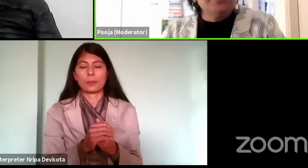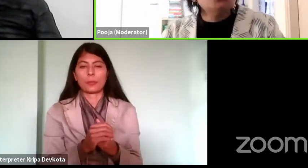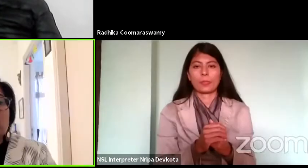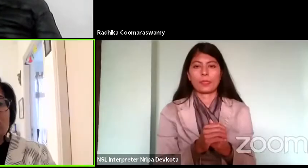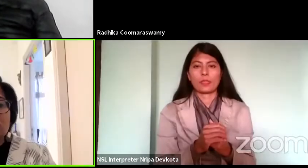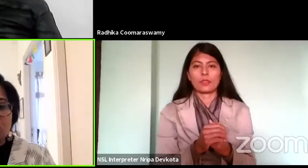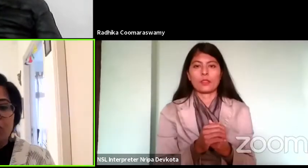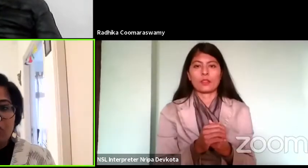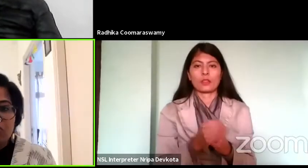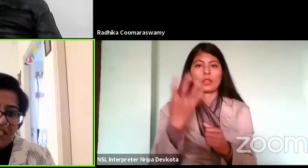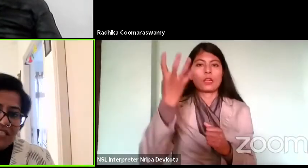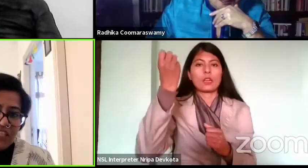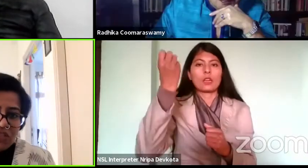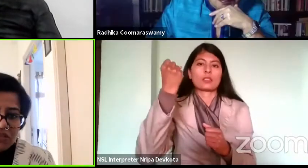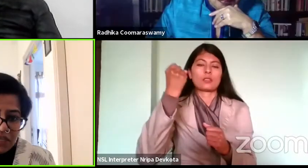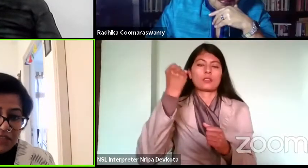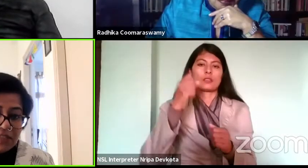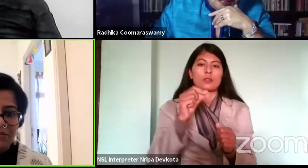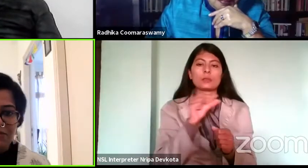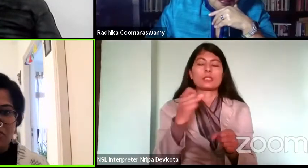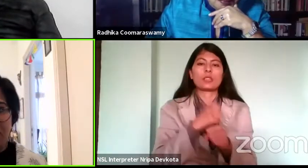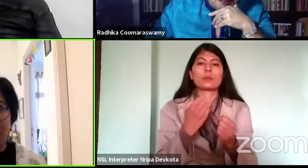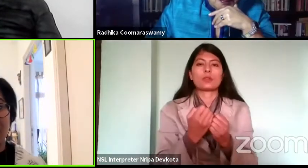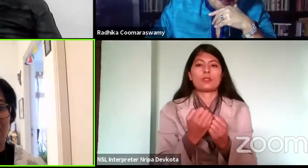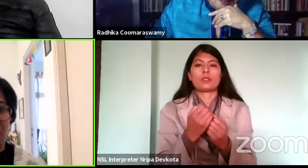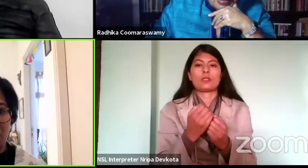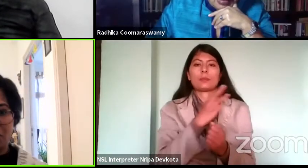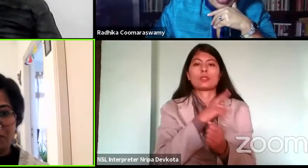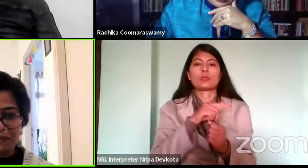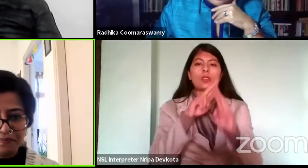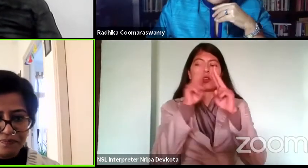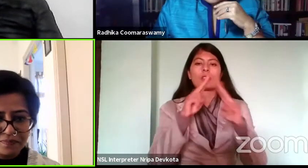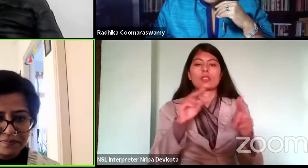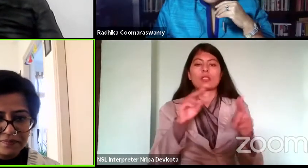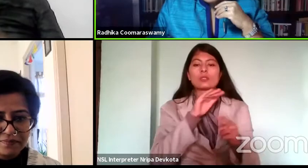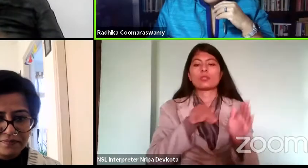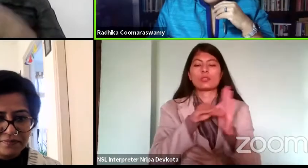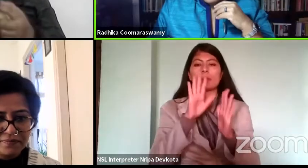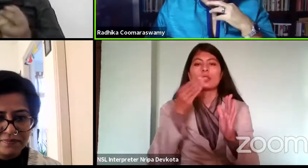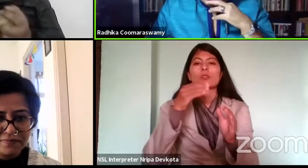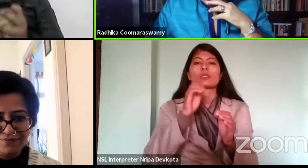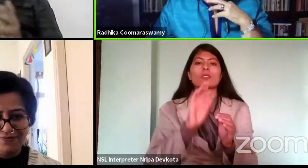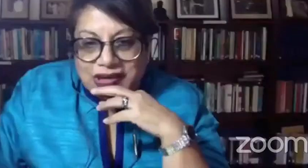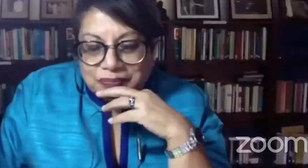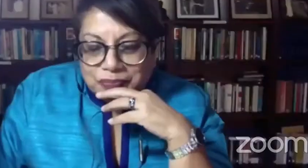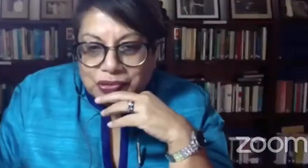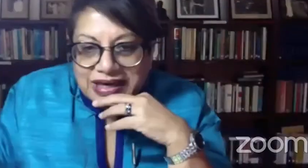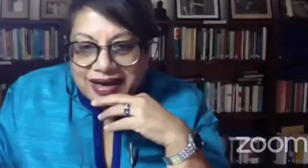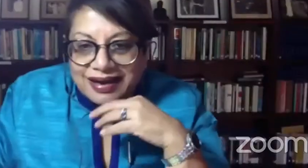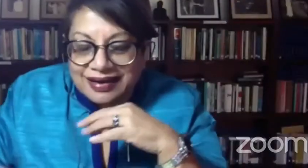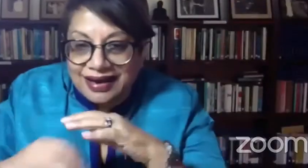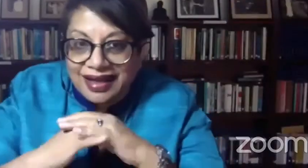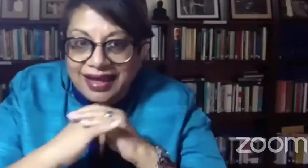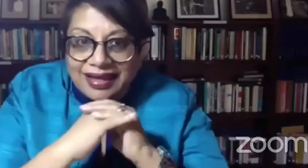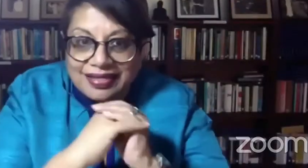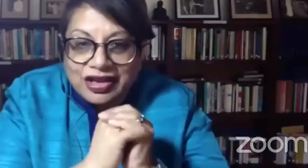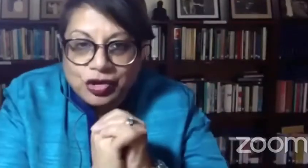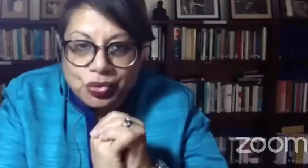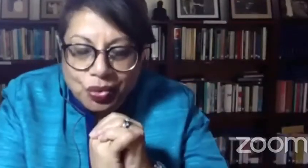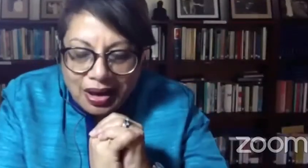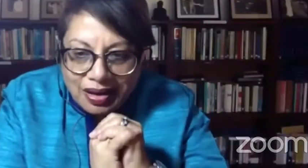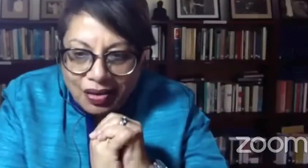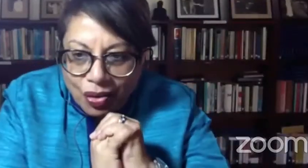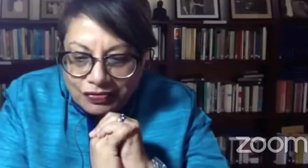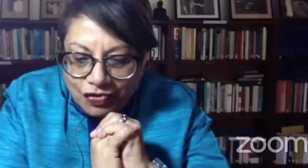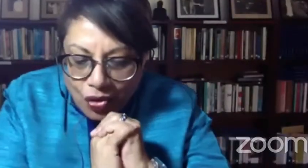for rights holders to approach international systems as well. Thank you. Thank you very much, Pooja, and thank